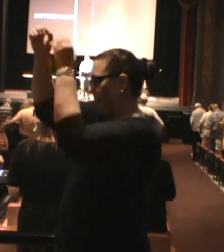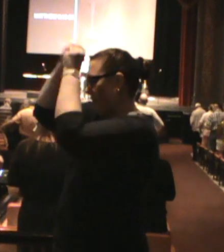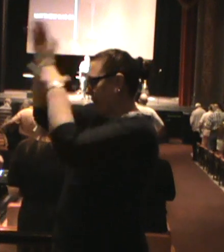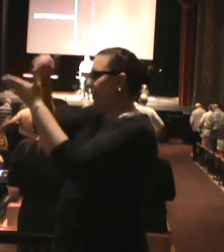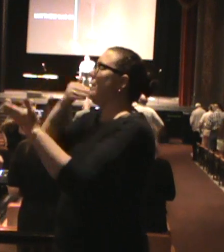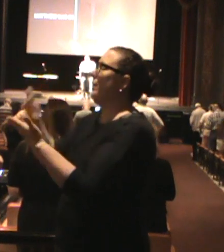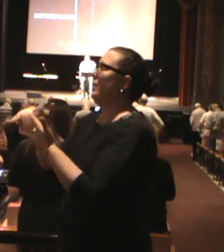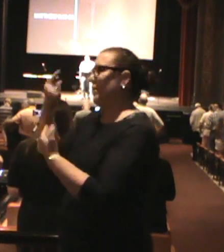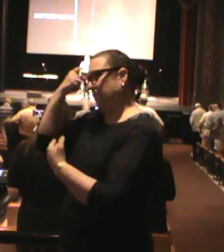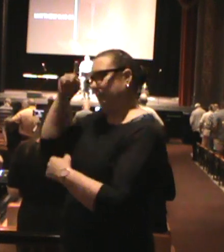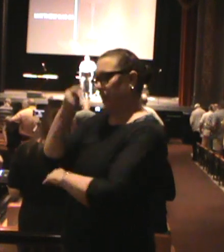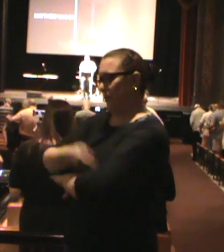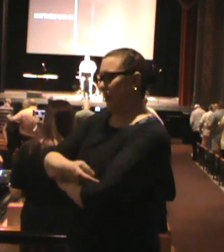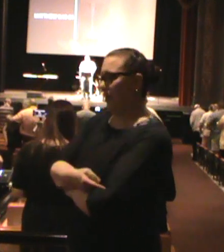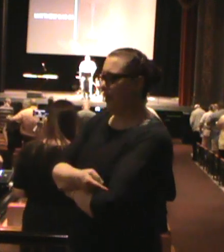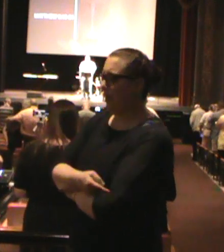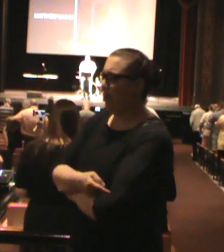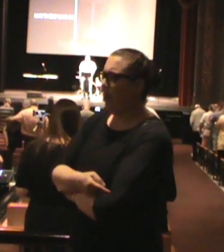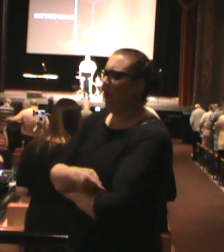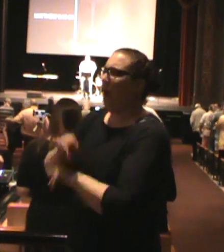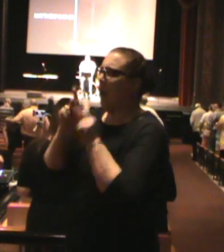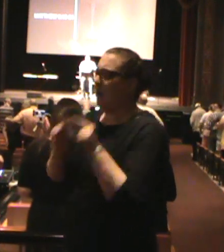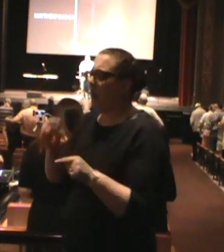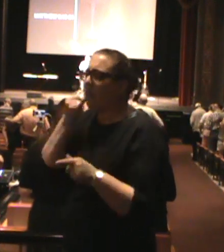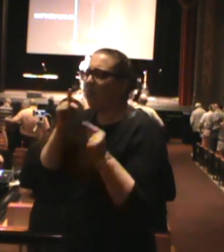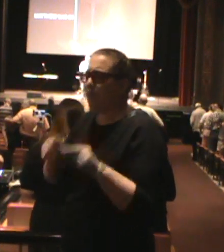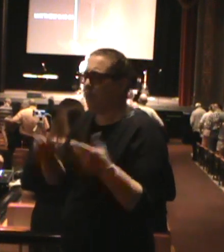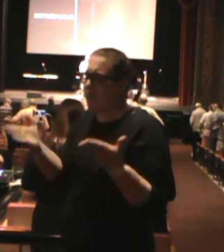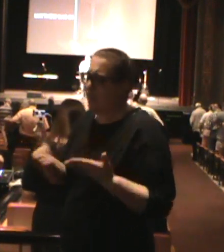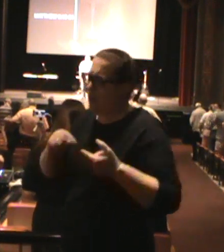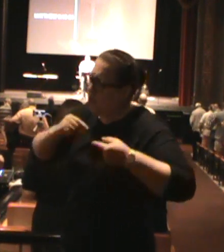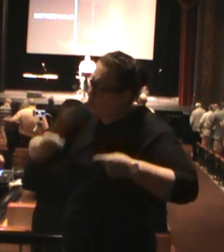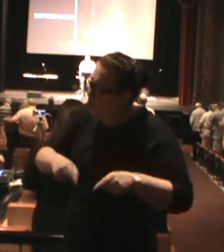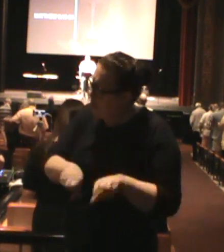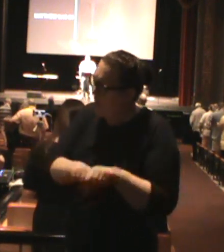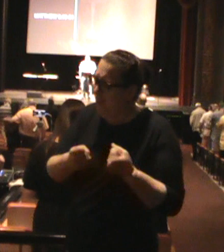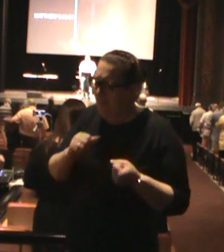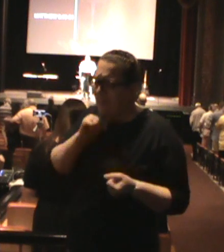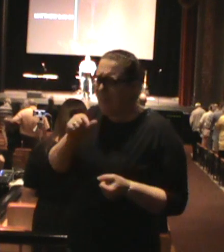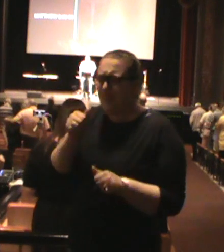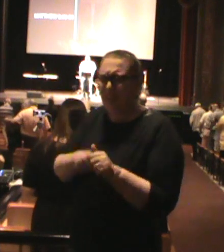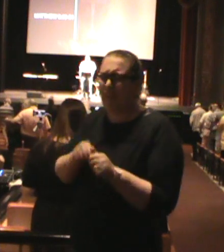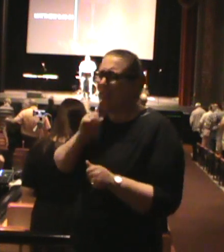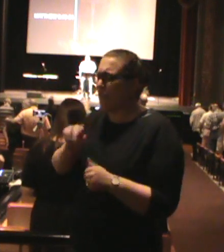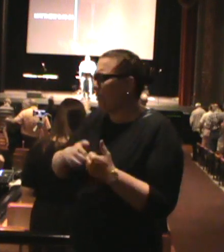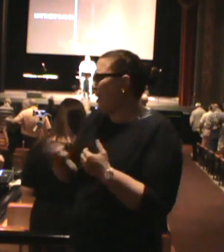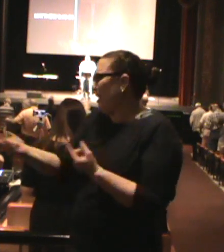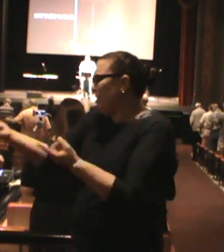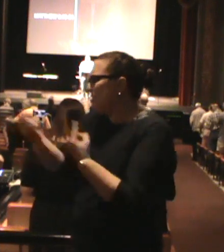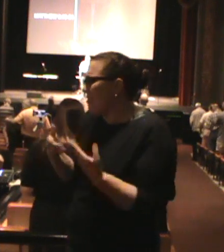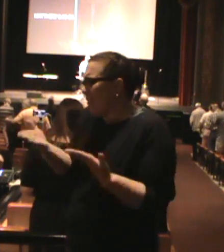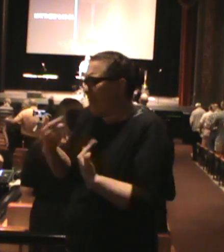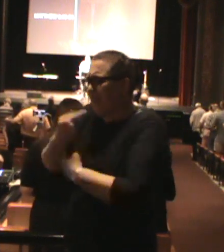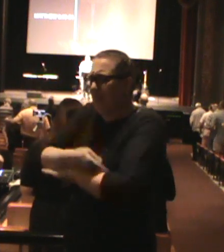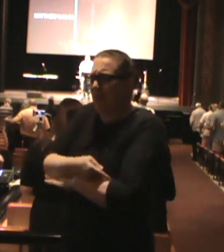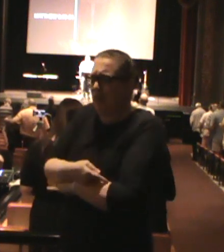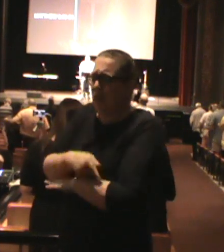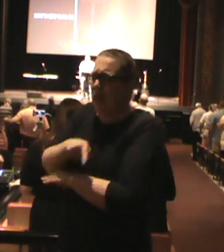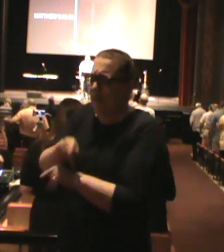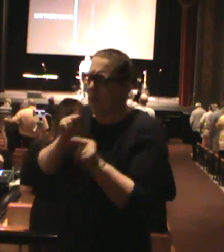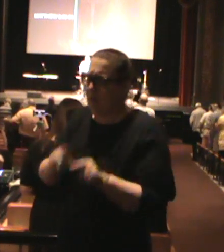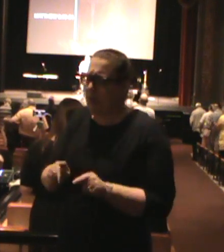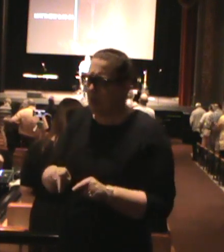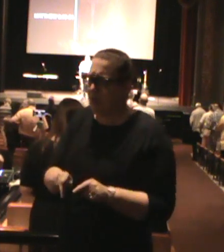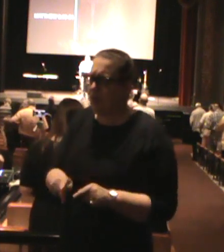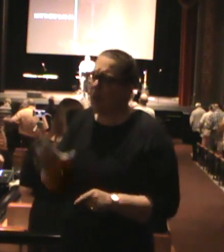they're broken, and they don't know which way to turn, and don't even know how they got here today, Lord, I pray that they would come to know the